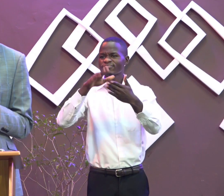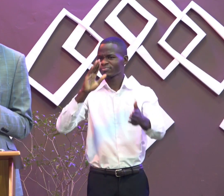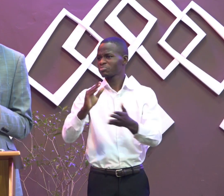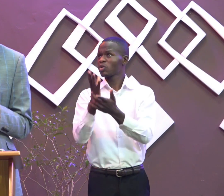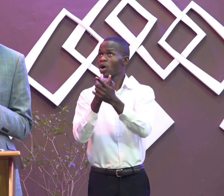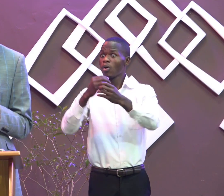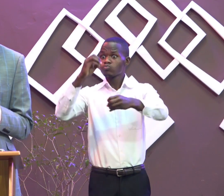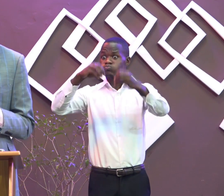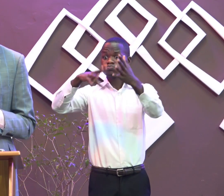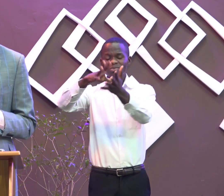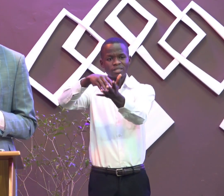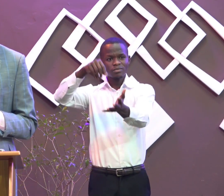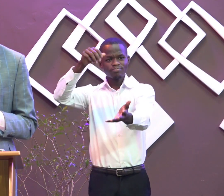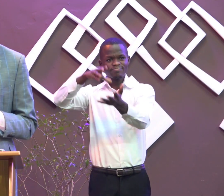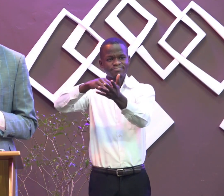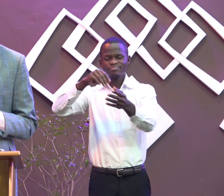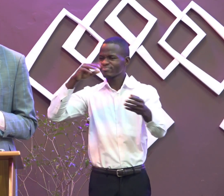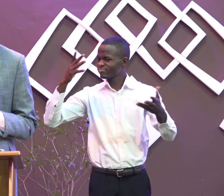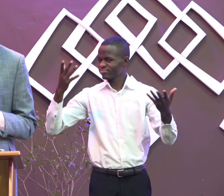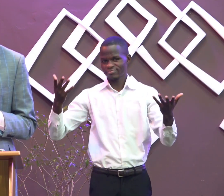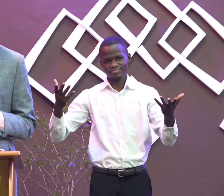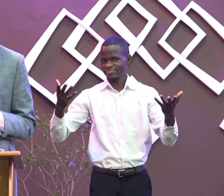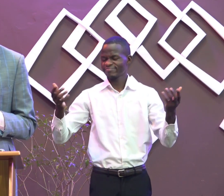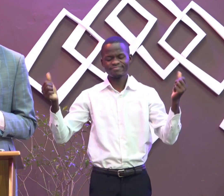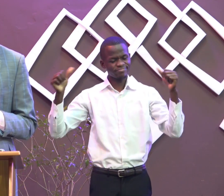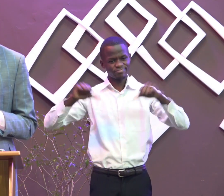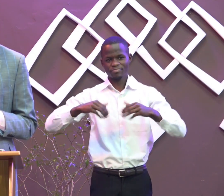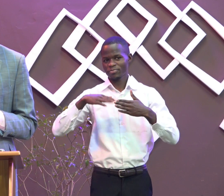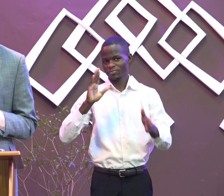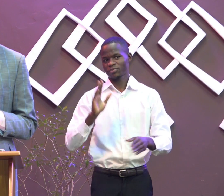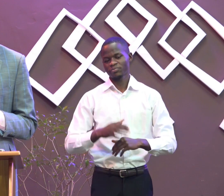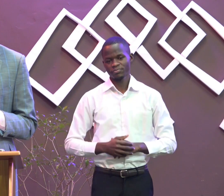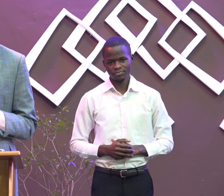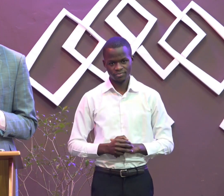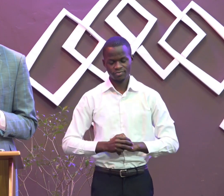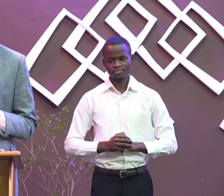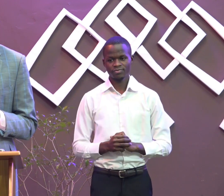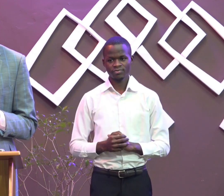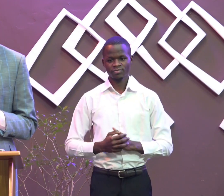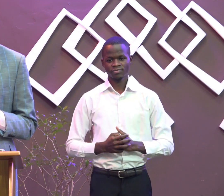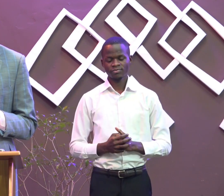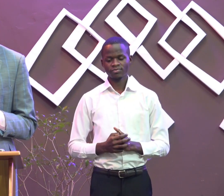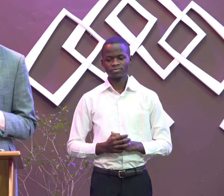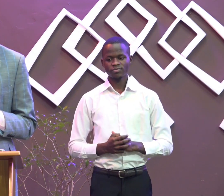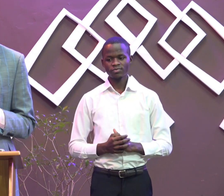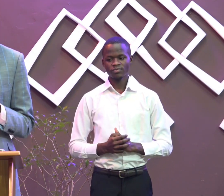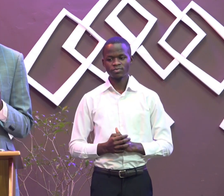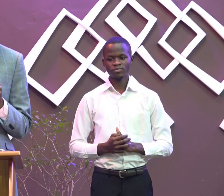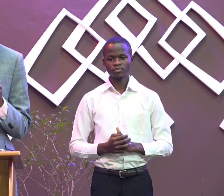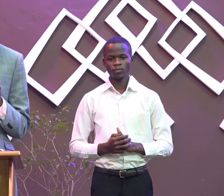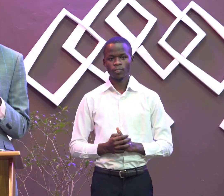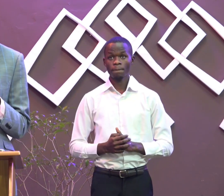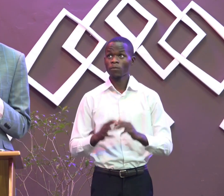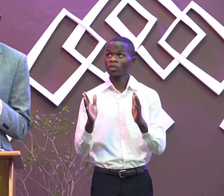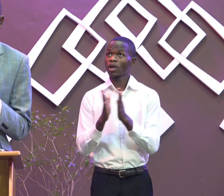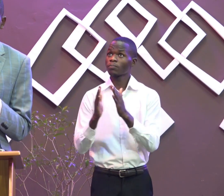times. And we had a kind of tarpaulin or kind of tent that we used that would always throw dust upon us.